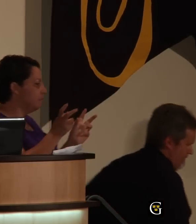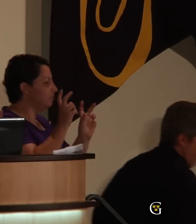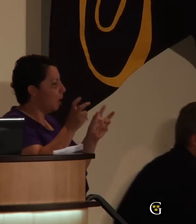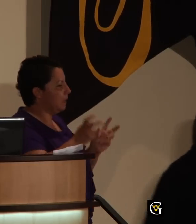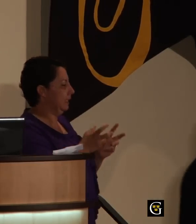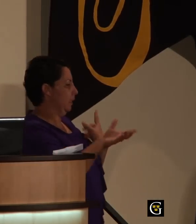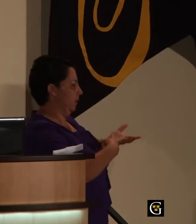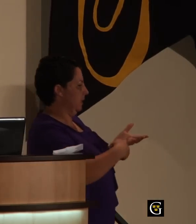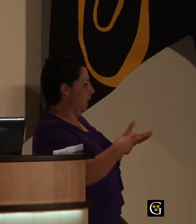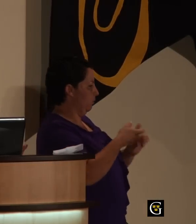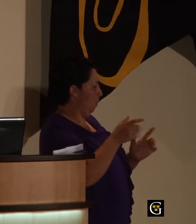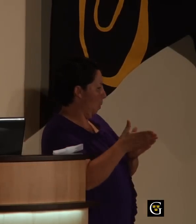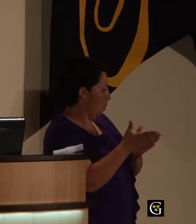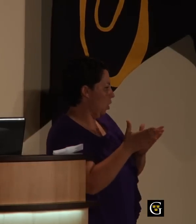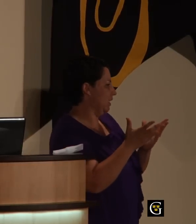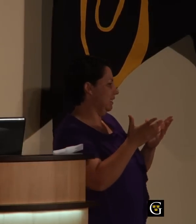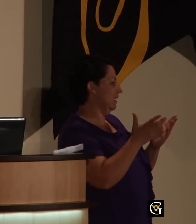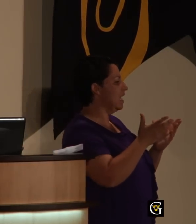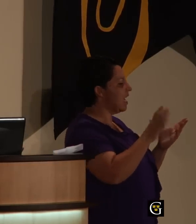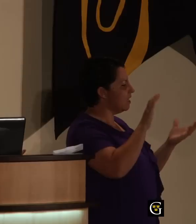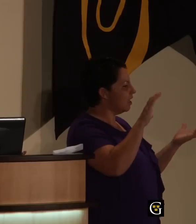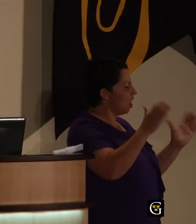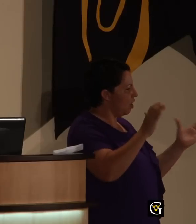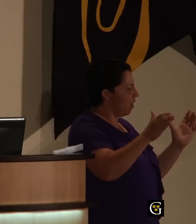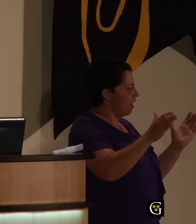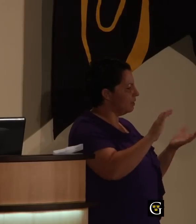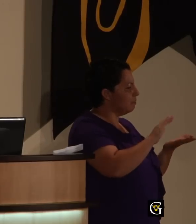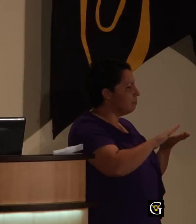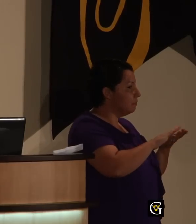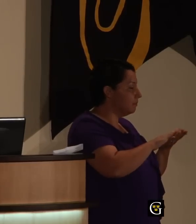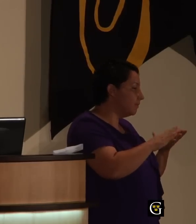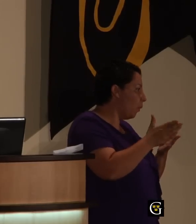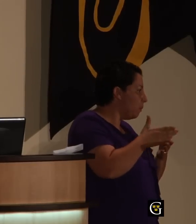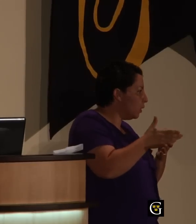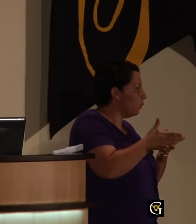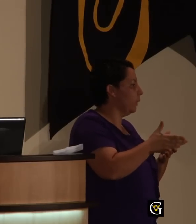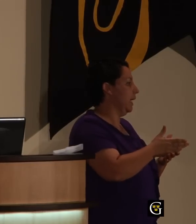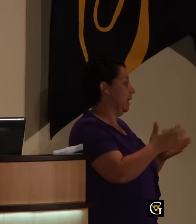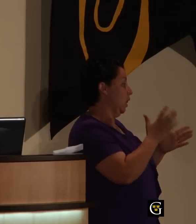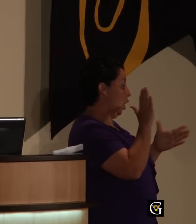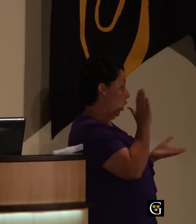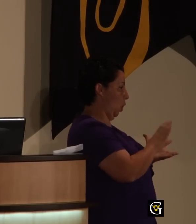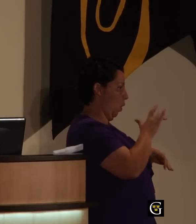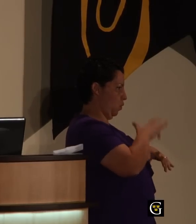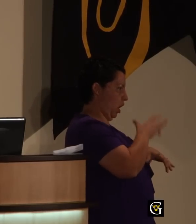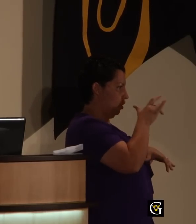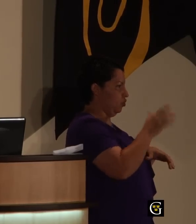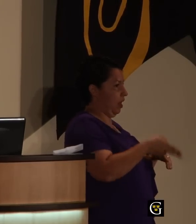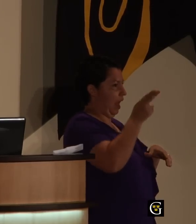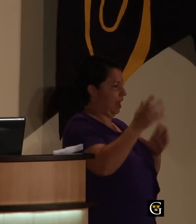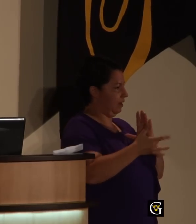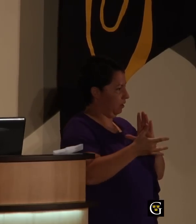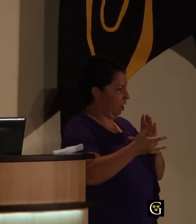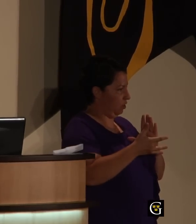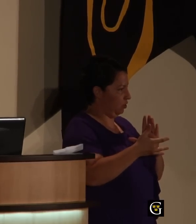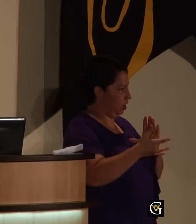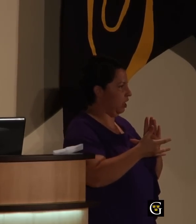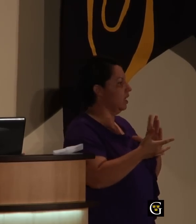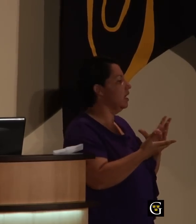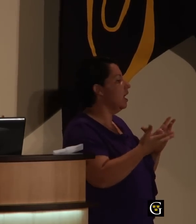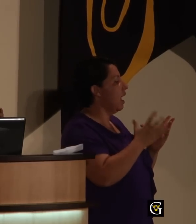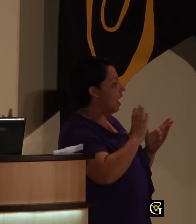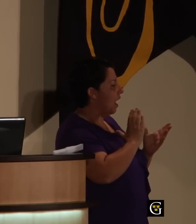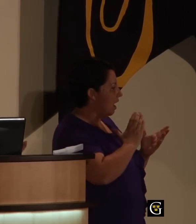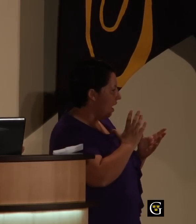very low-tech, high-touch workshops with the high-tech, low-touch world of